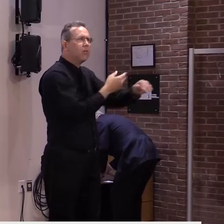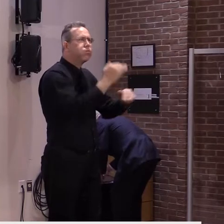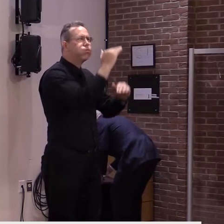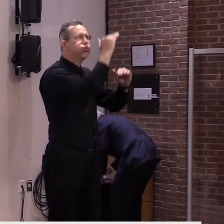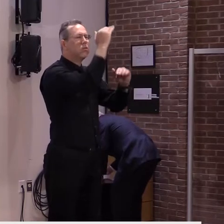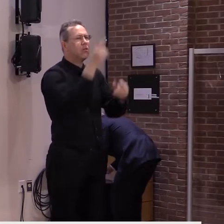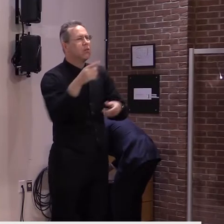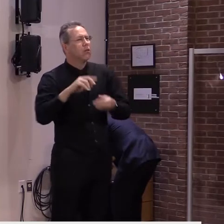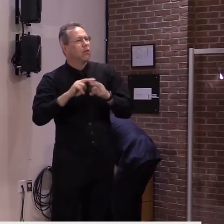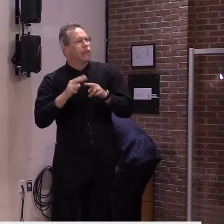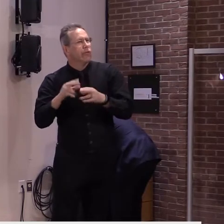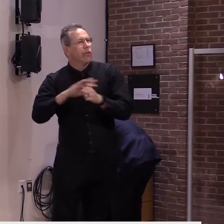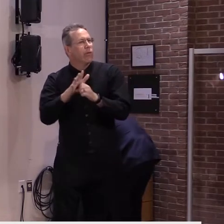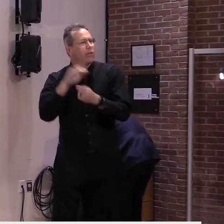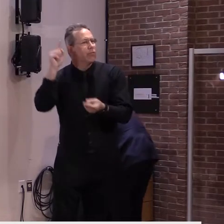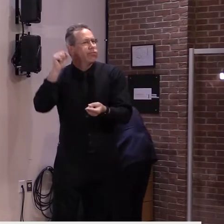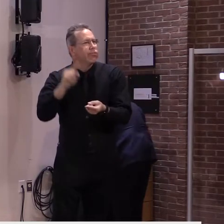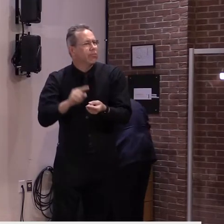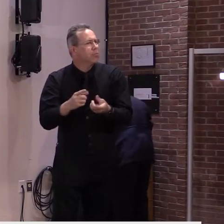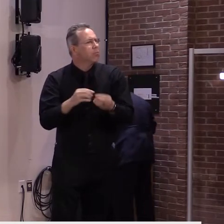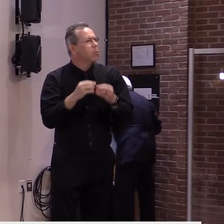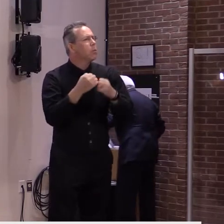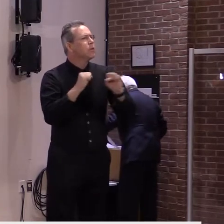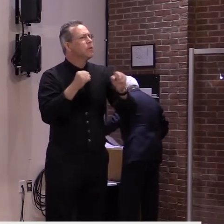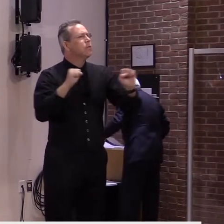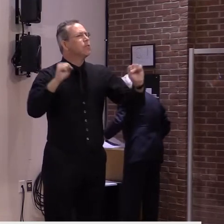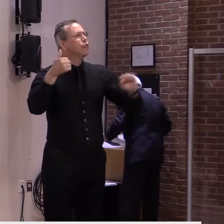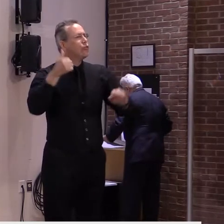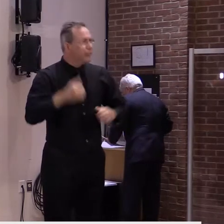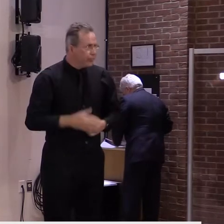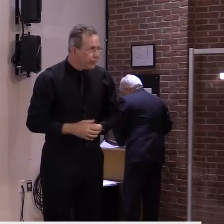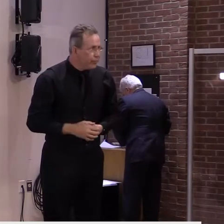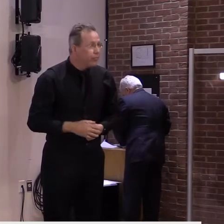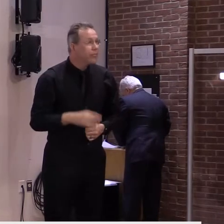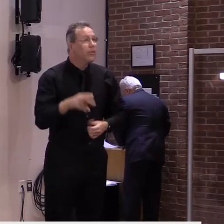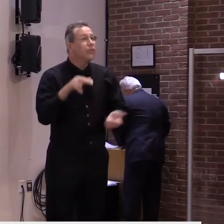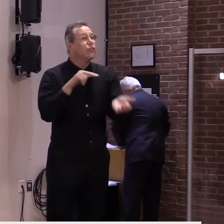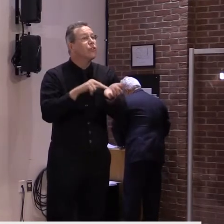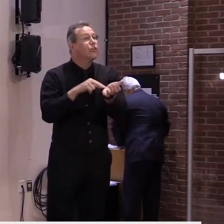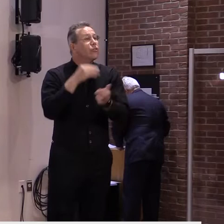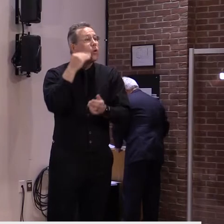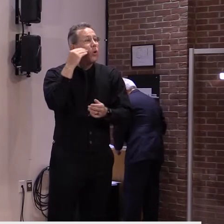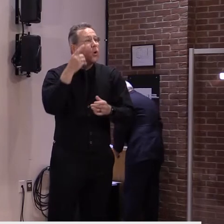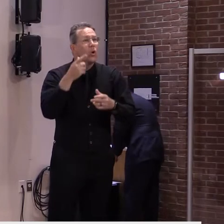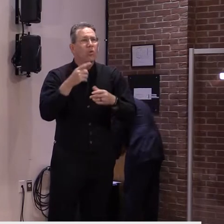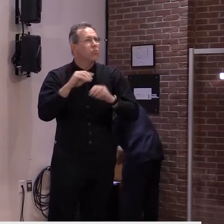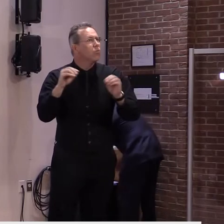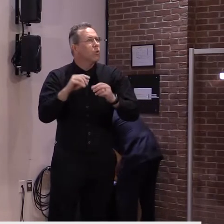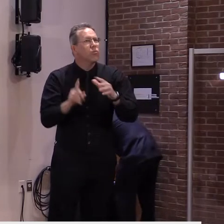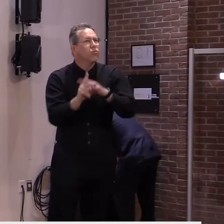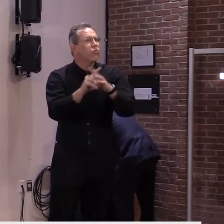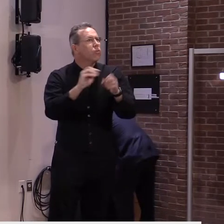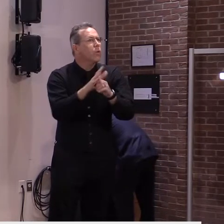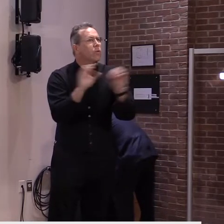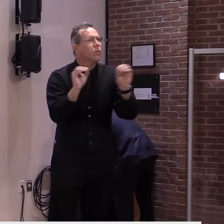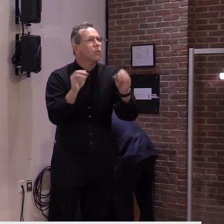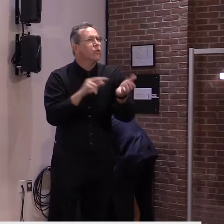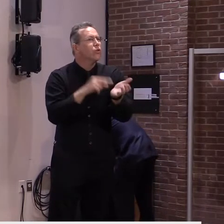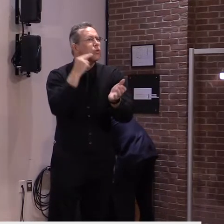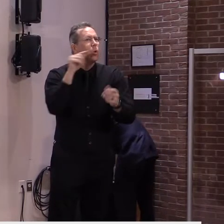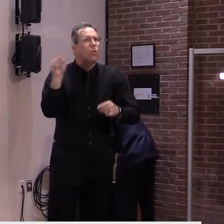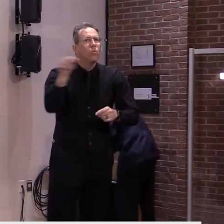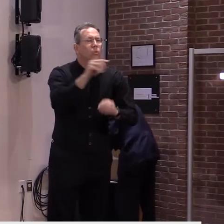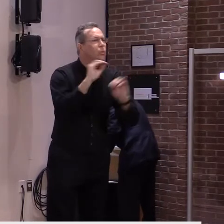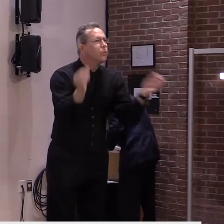active outbreaks in any long-term care facility in Vermont. The first time this has occurred since we started reporting